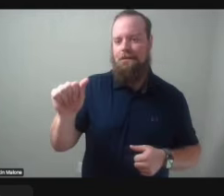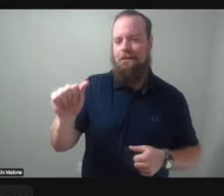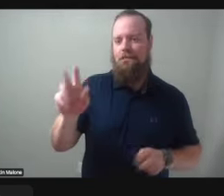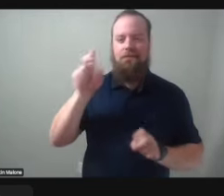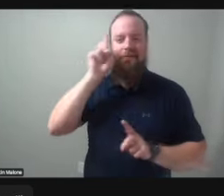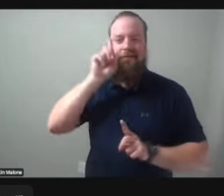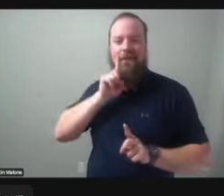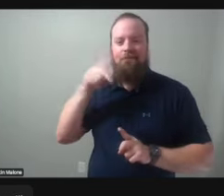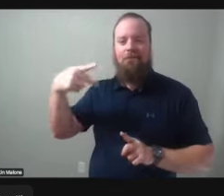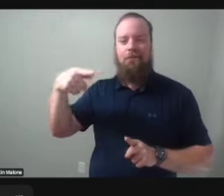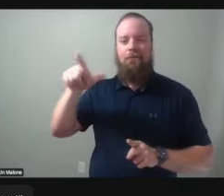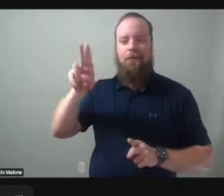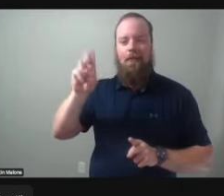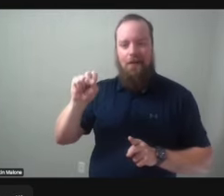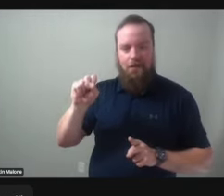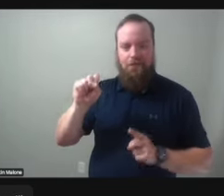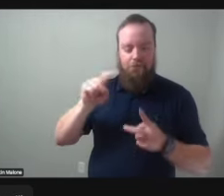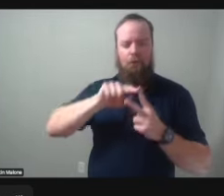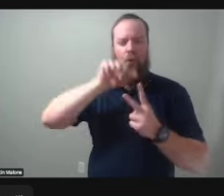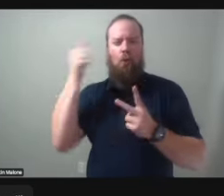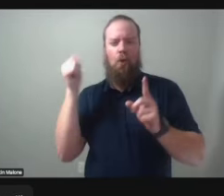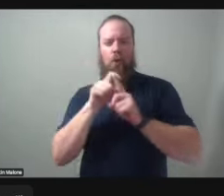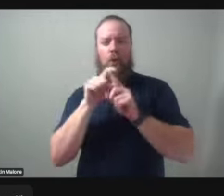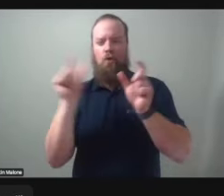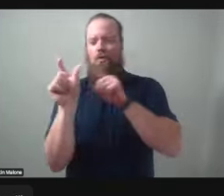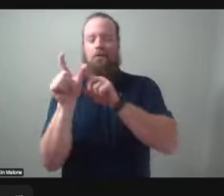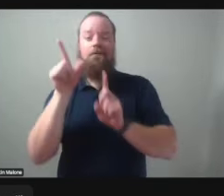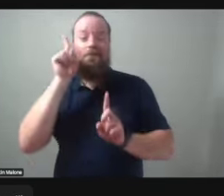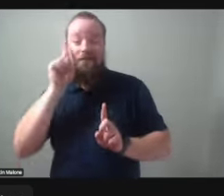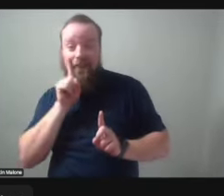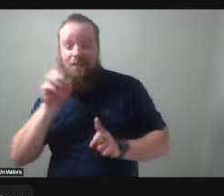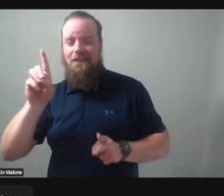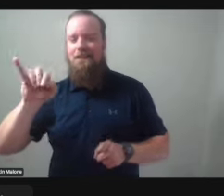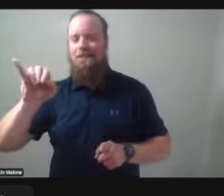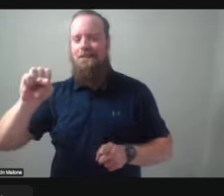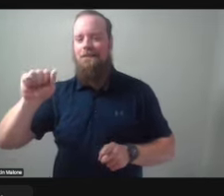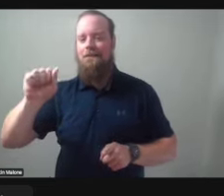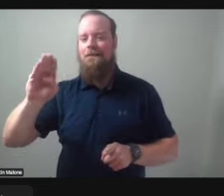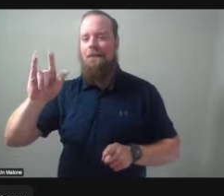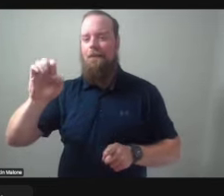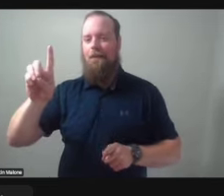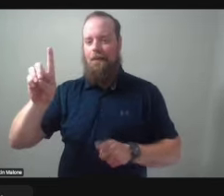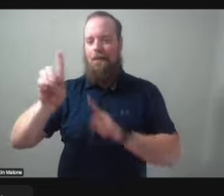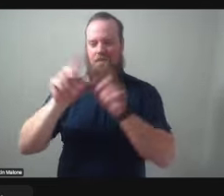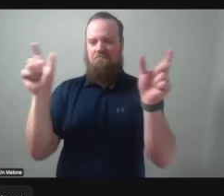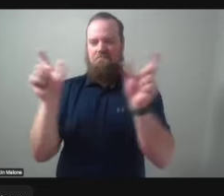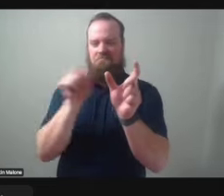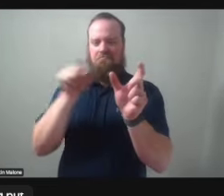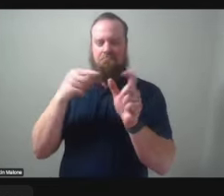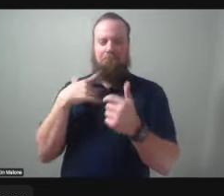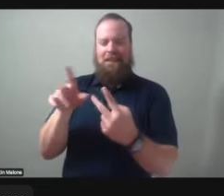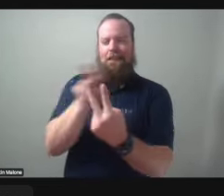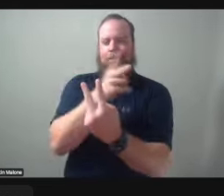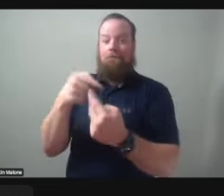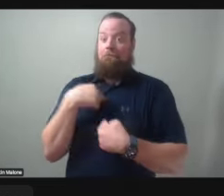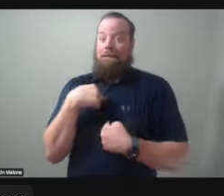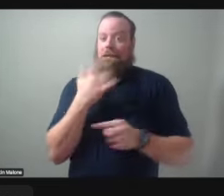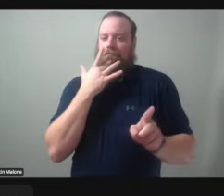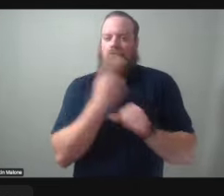Unfortunately, what happens is that those students in the isolated classrooms are what we call deaf